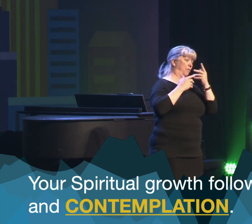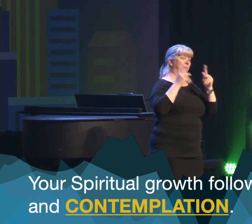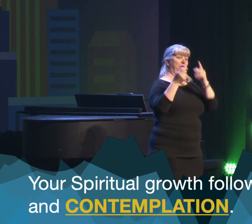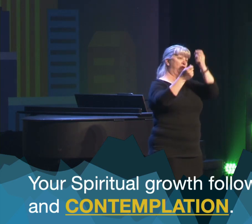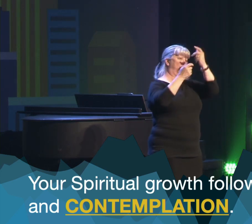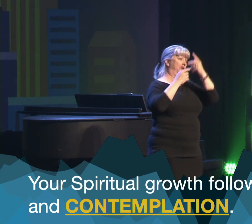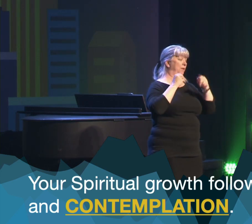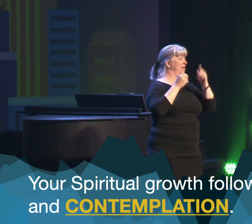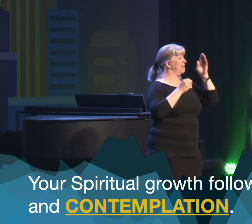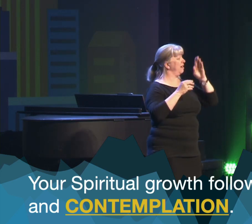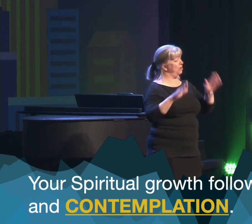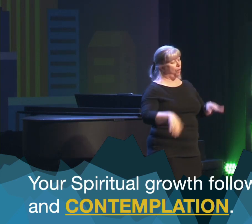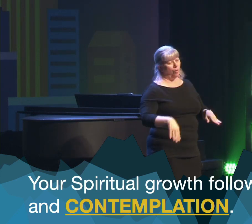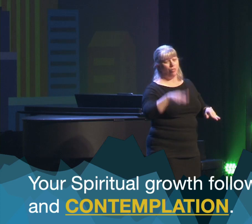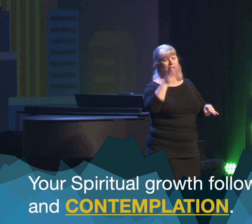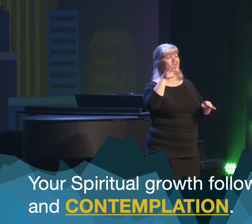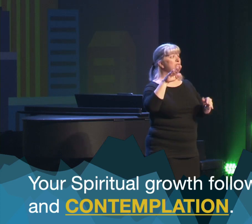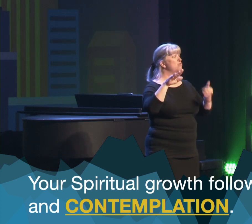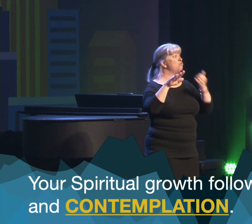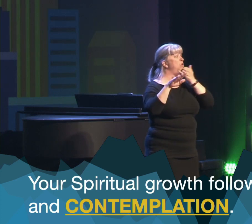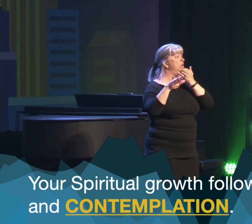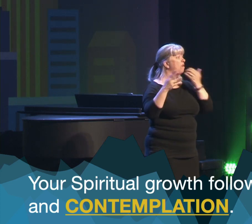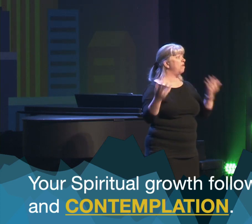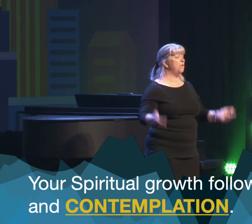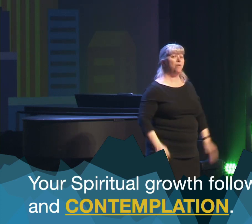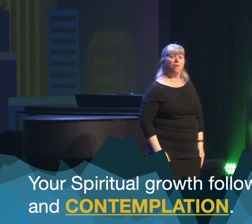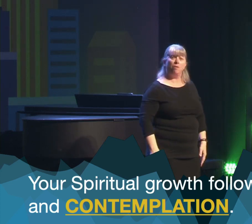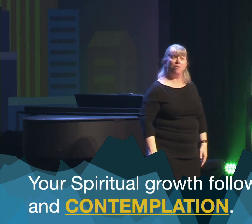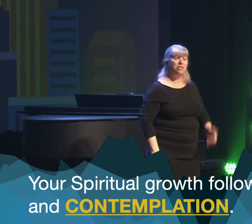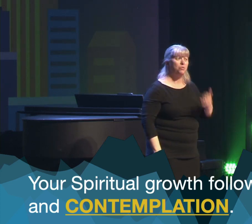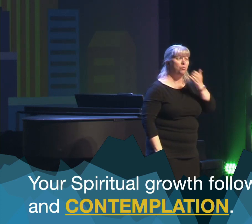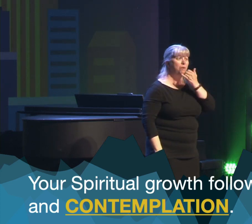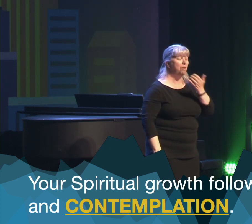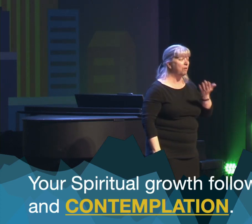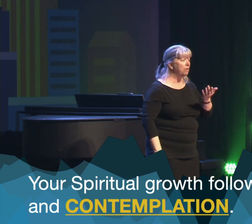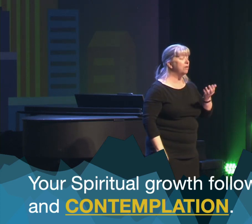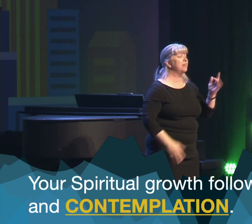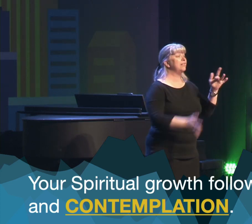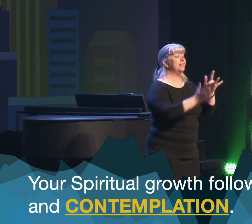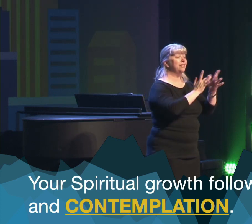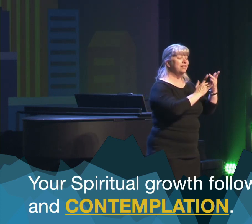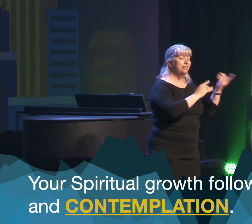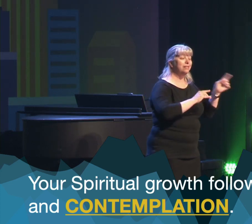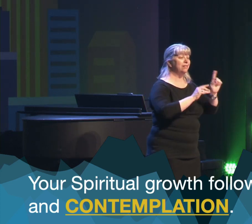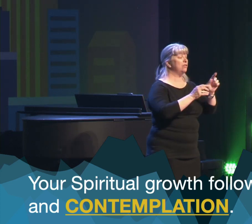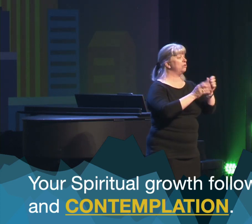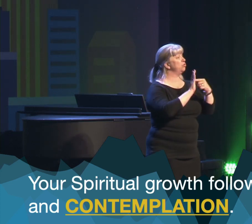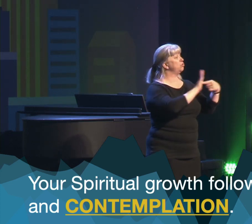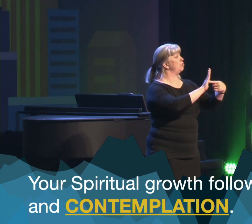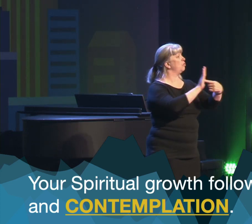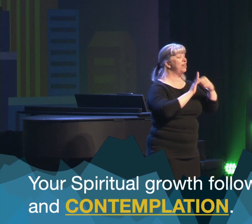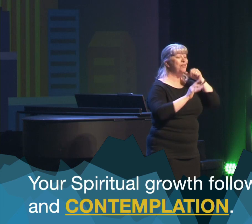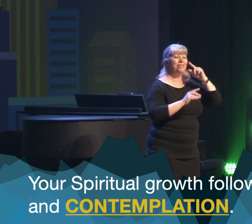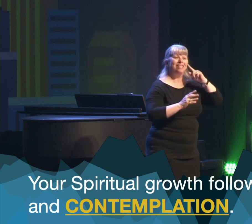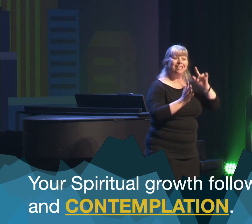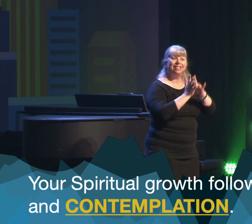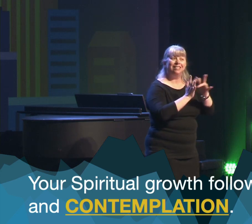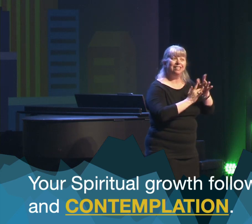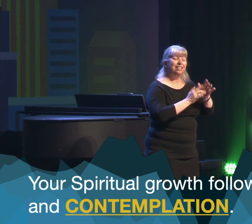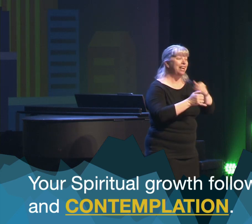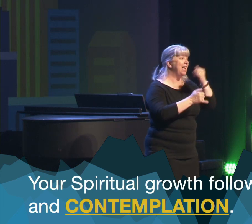what I've been told about God my whole life is wrong. It's wrong. And that's what Jesus reveals. Here's the thing. I don't think Jesus